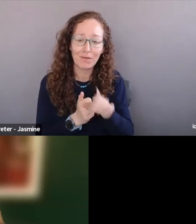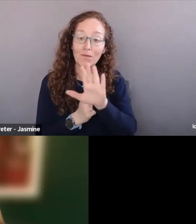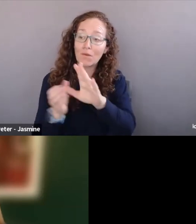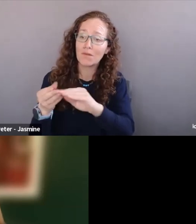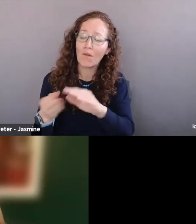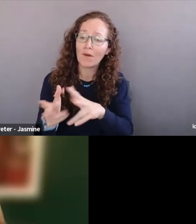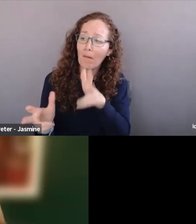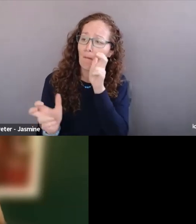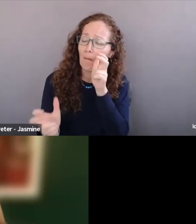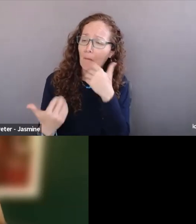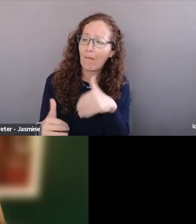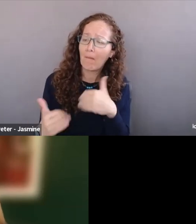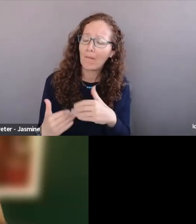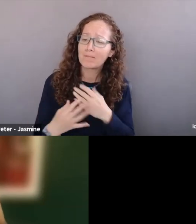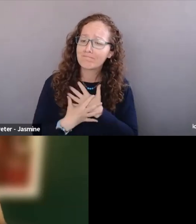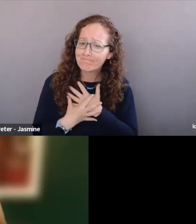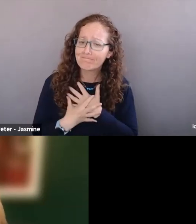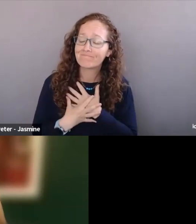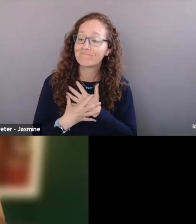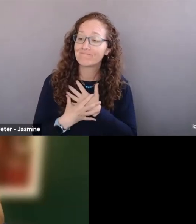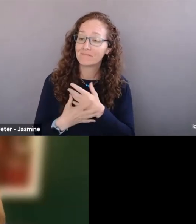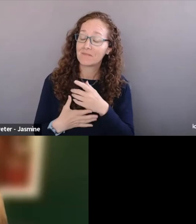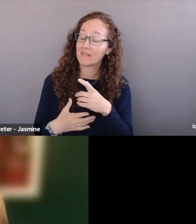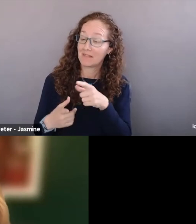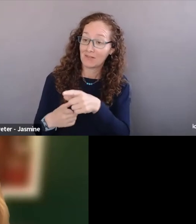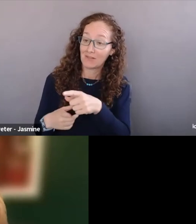me that you were the fastest runner in the class by any